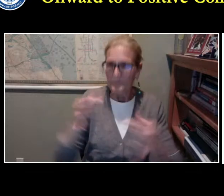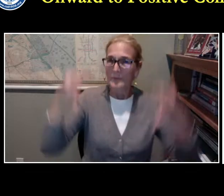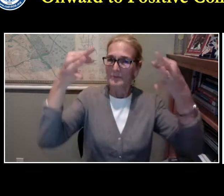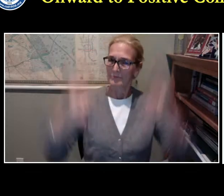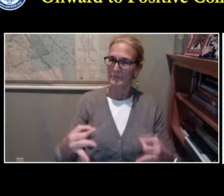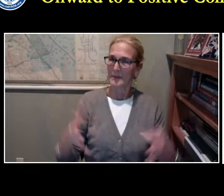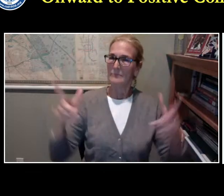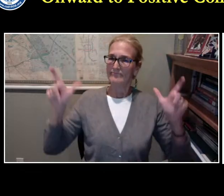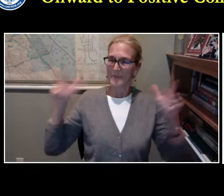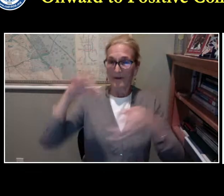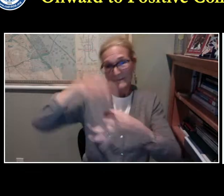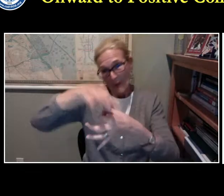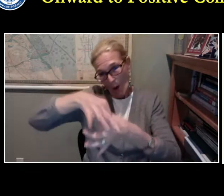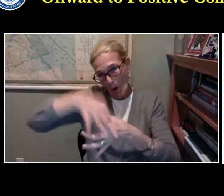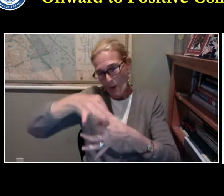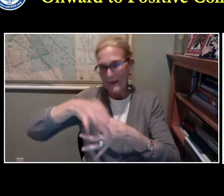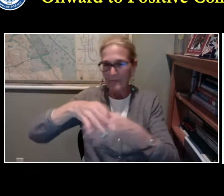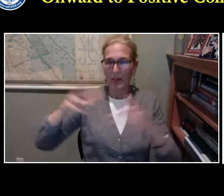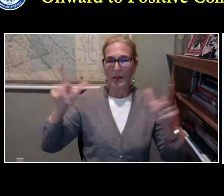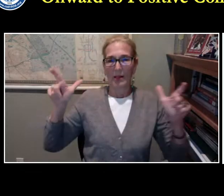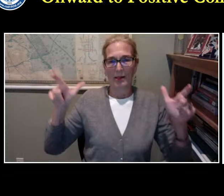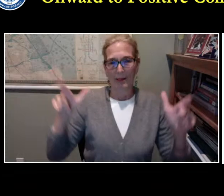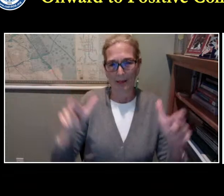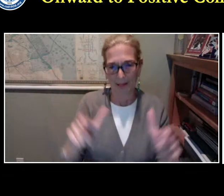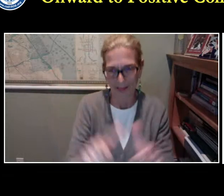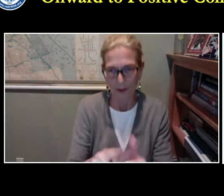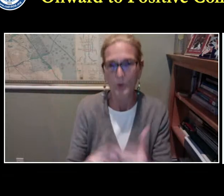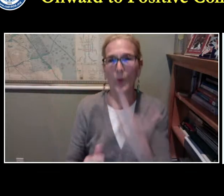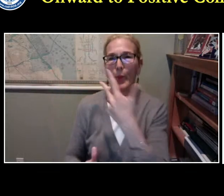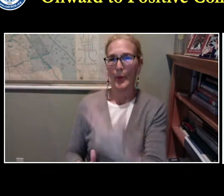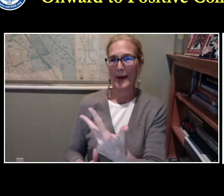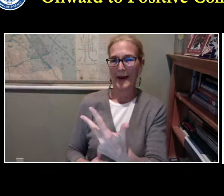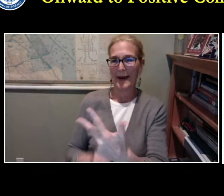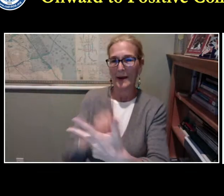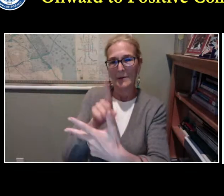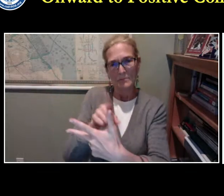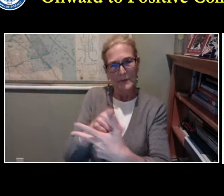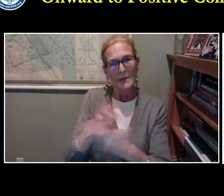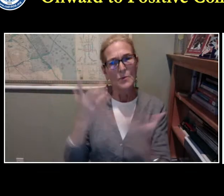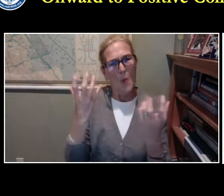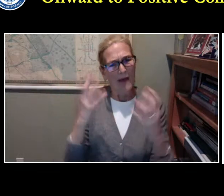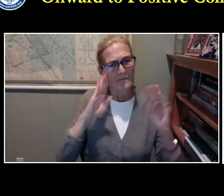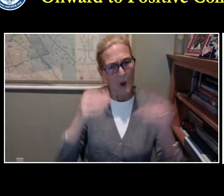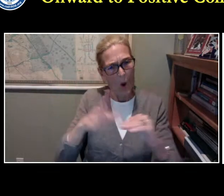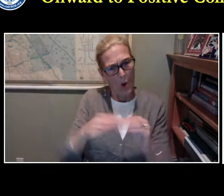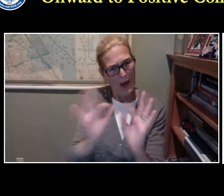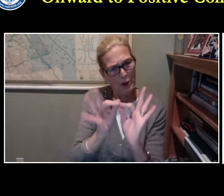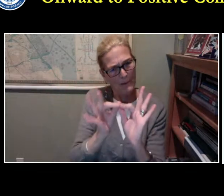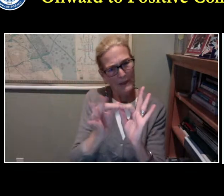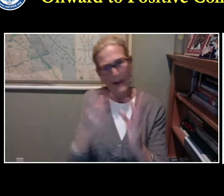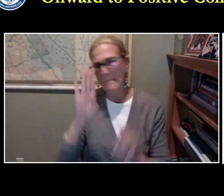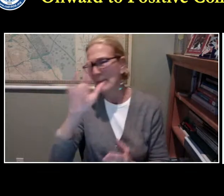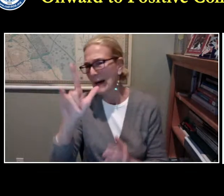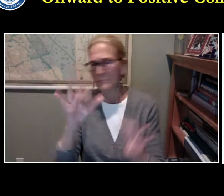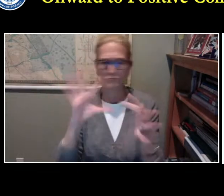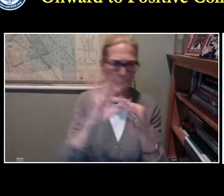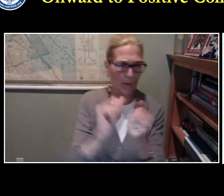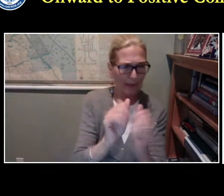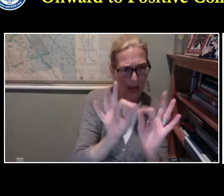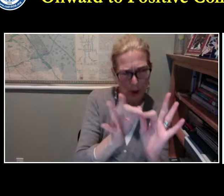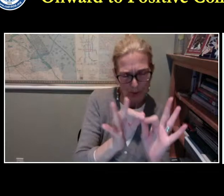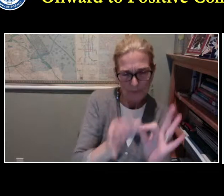And from that meeting with 30 representatives, there was lots of discussion, and we were able to narrow it down by